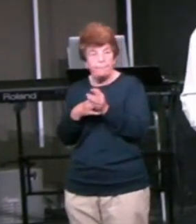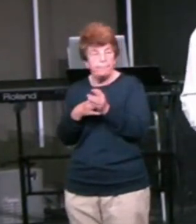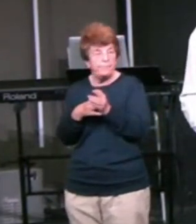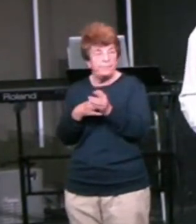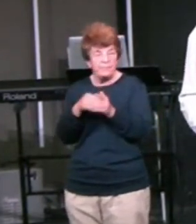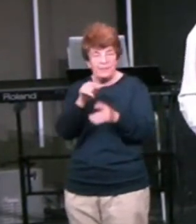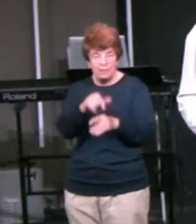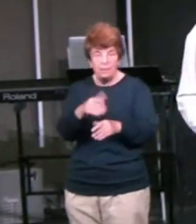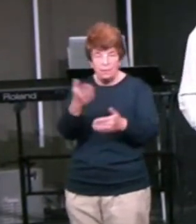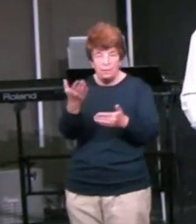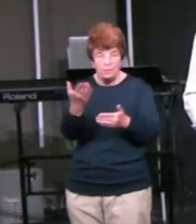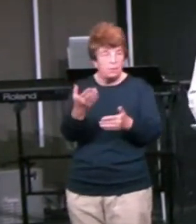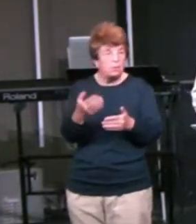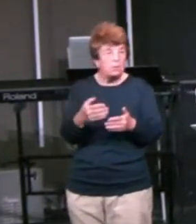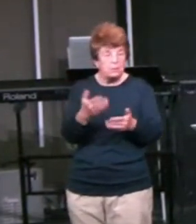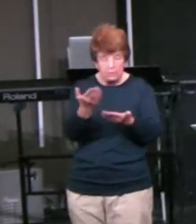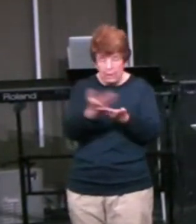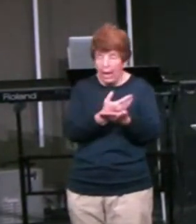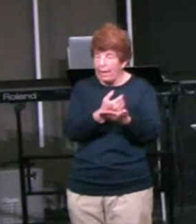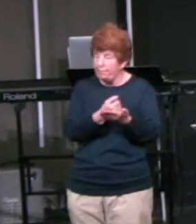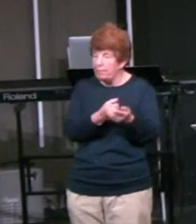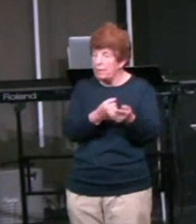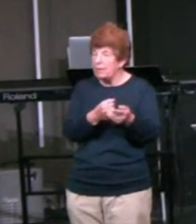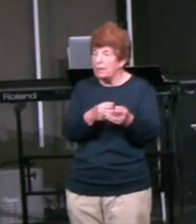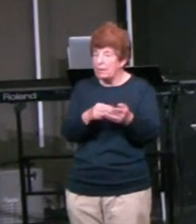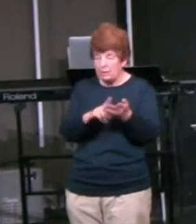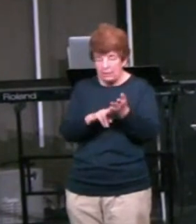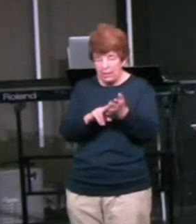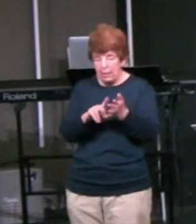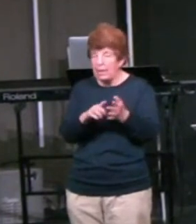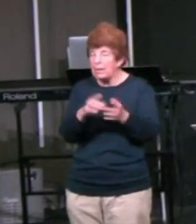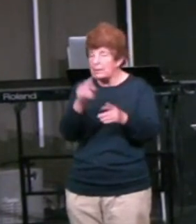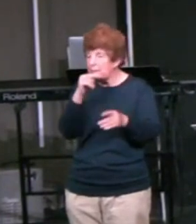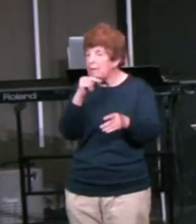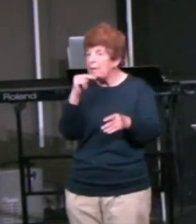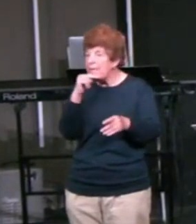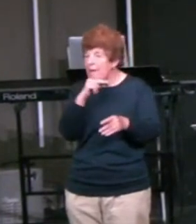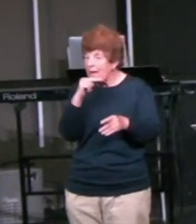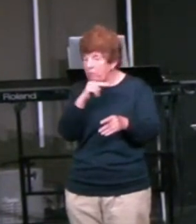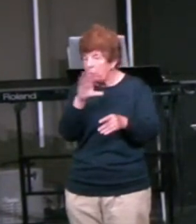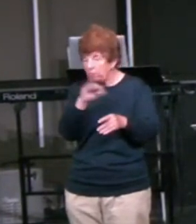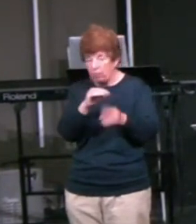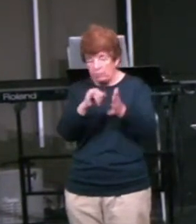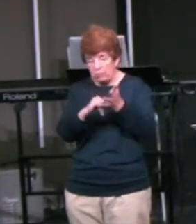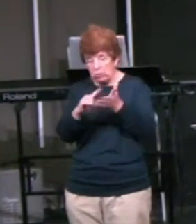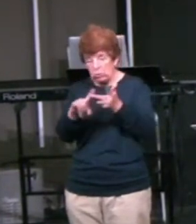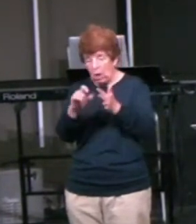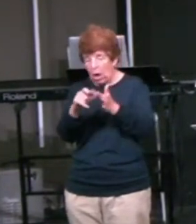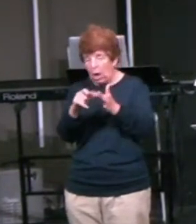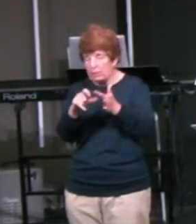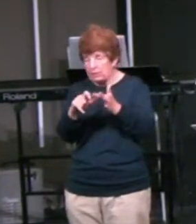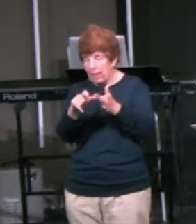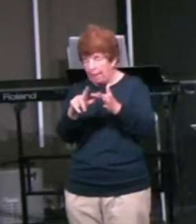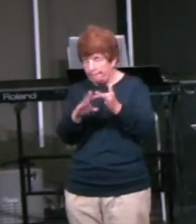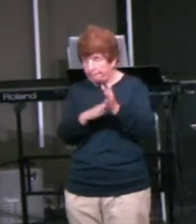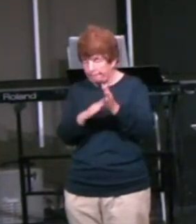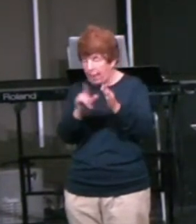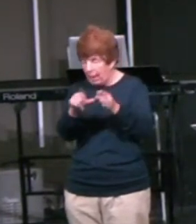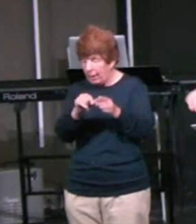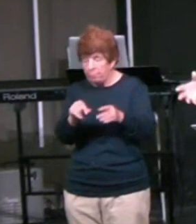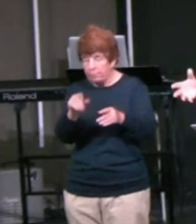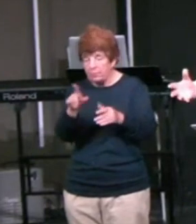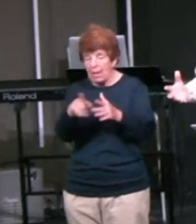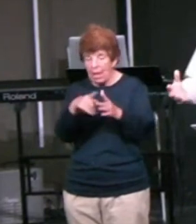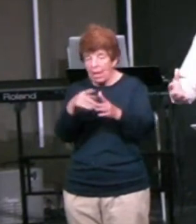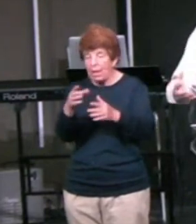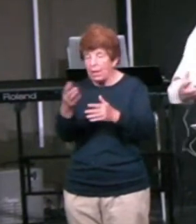He had to go and rescue his nephew from that wicked city, Sodom, and it wasn't an easy thing. There was a bit of a battle ensued, and